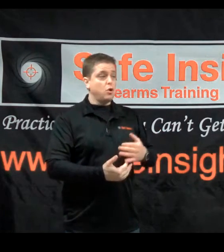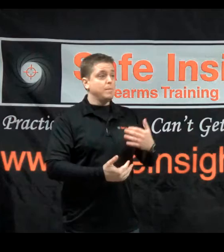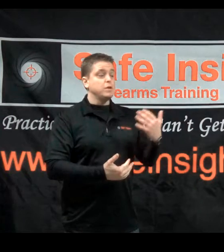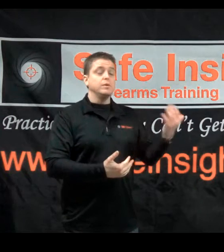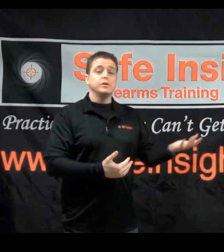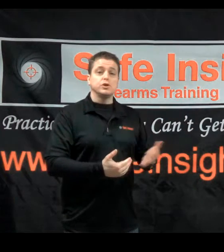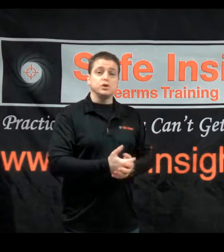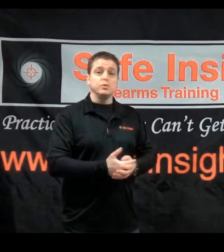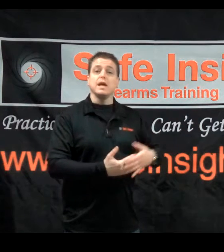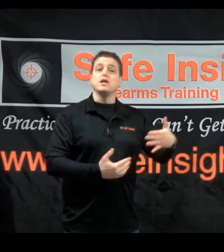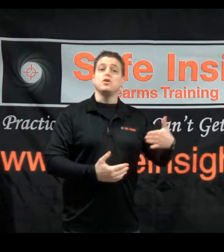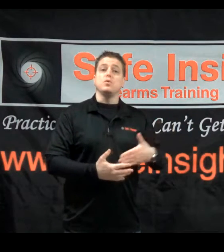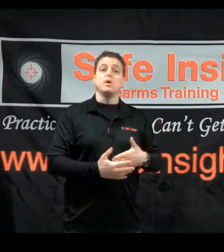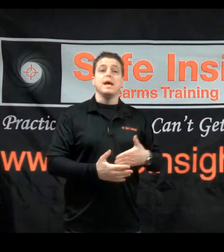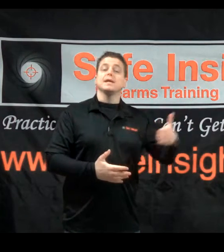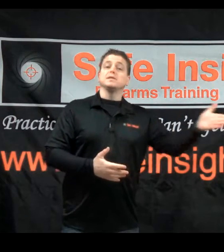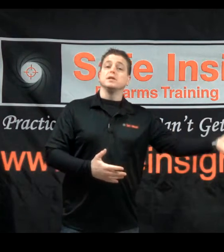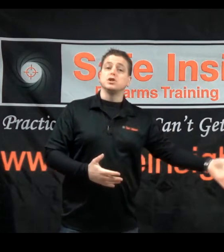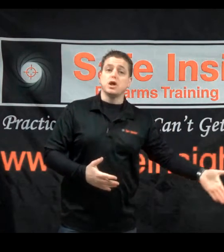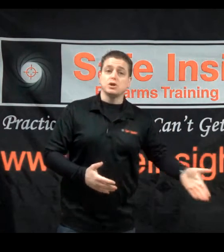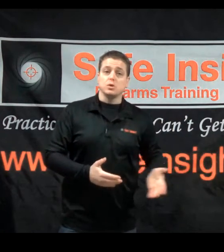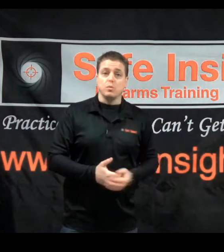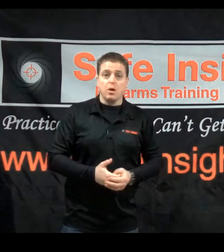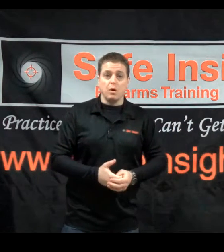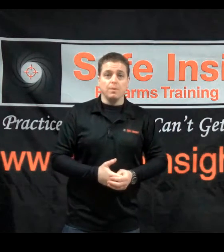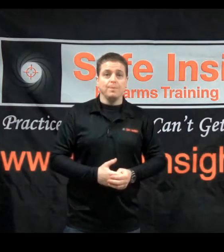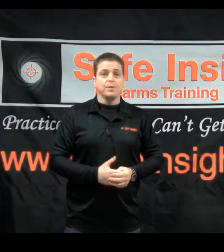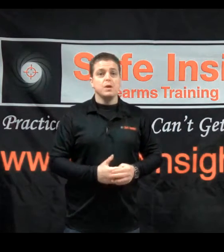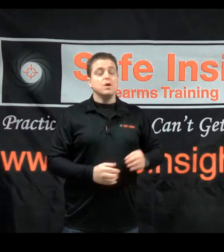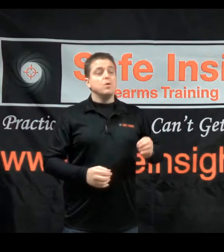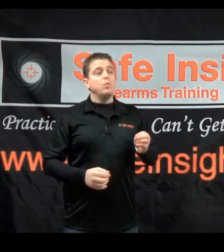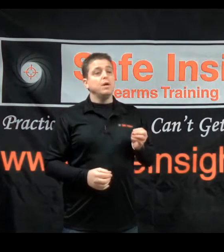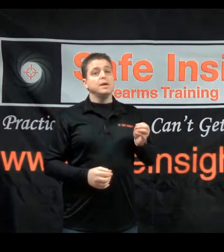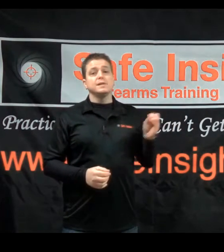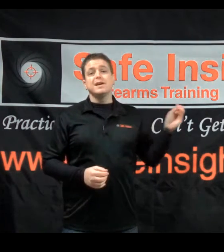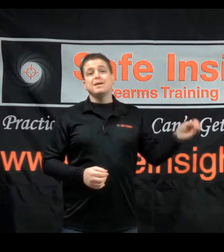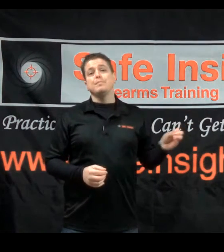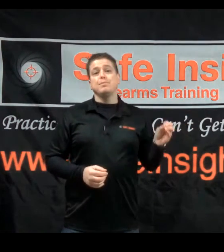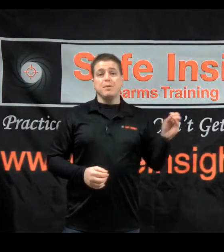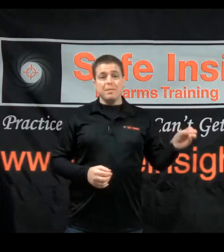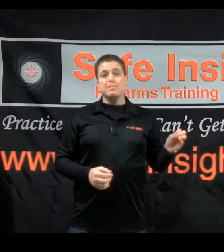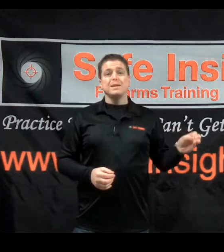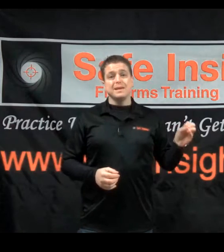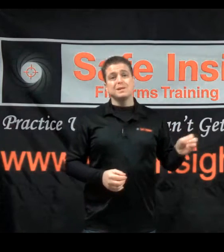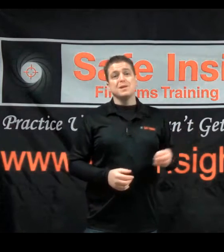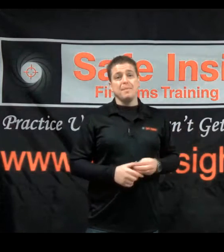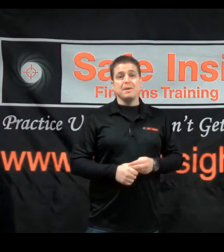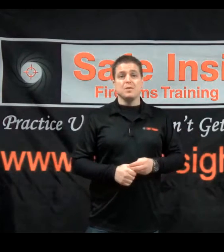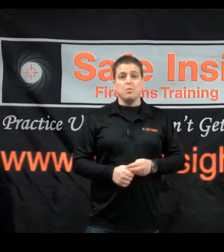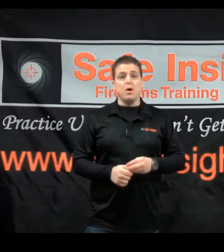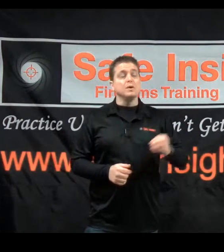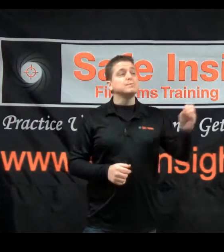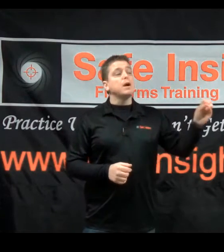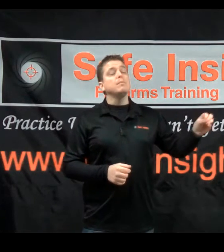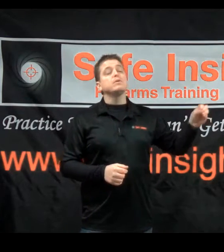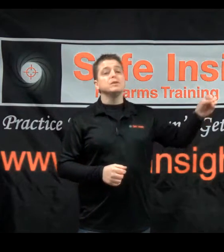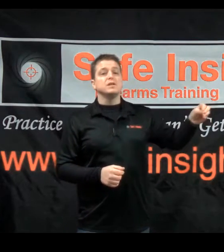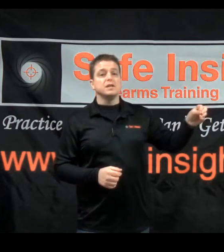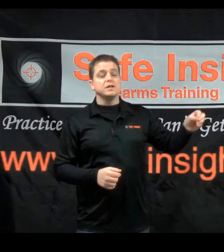and you went to shoot and you accidentally shot your wall. Well, it's not probably going to stop in the wall. It's probably going to continue